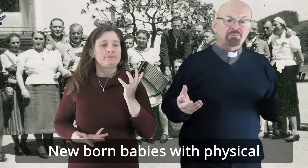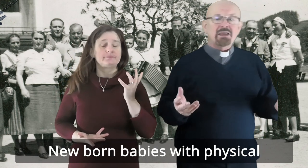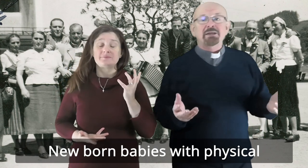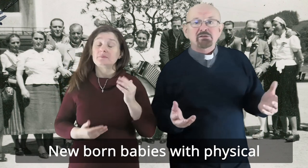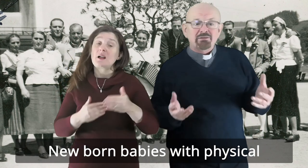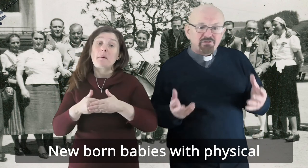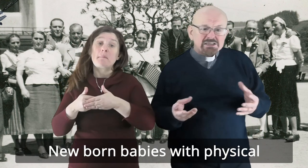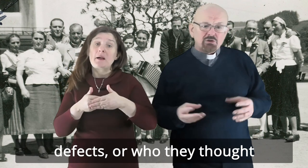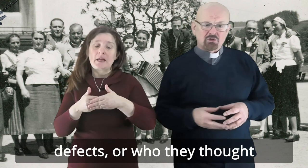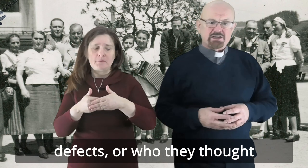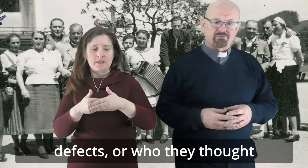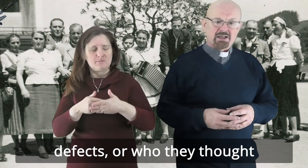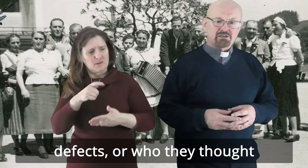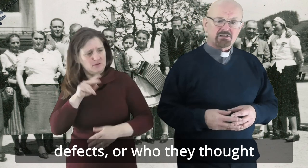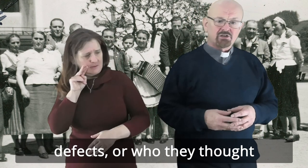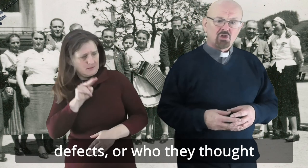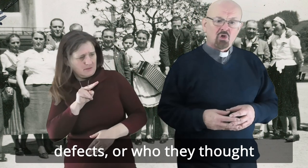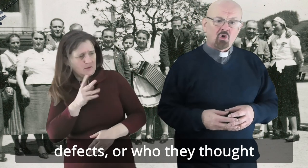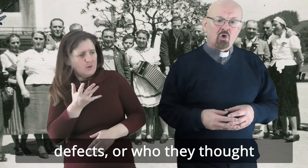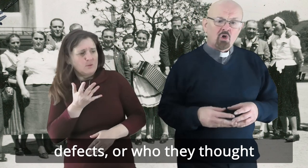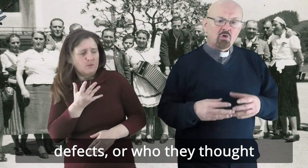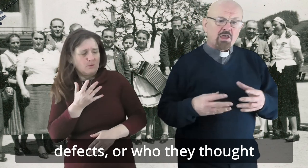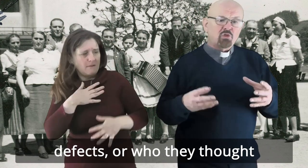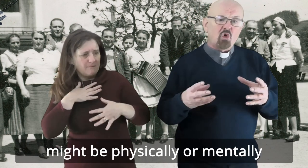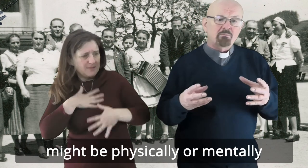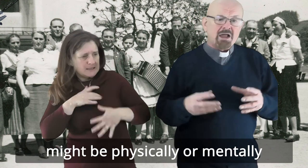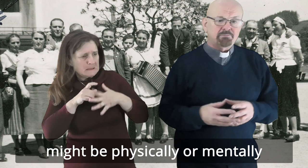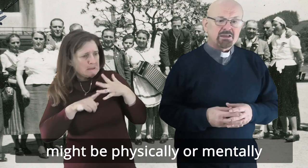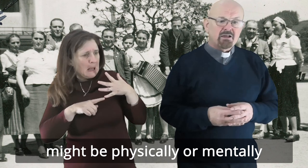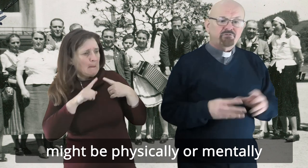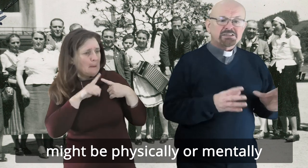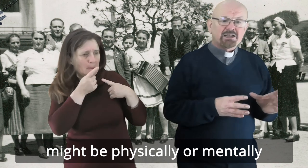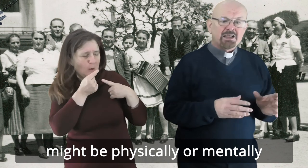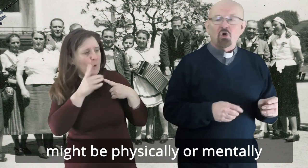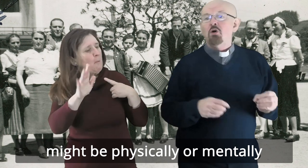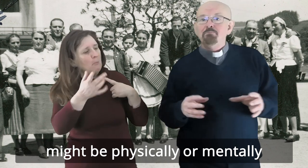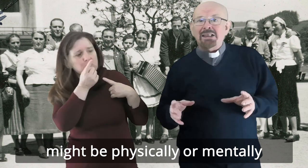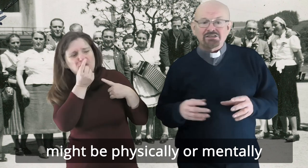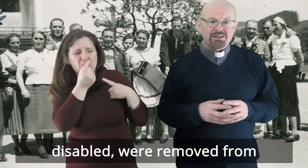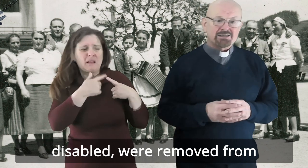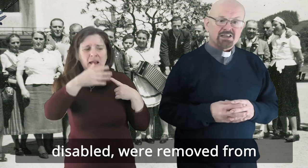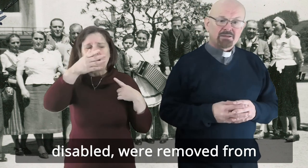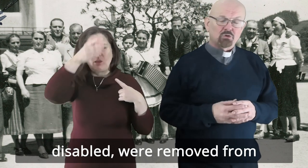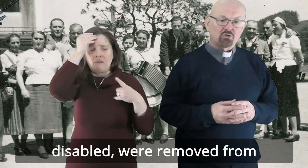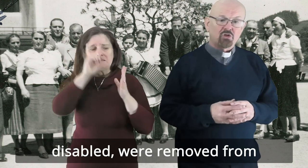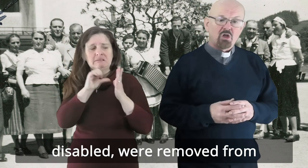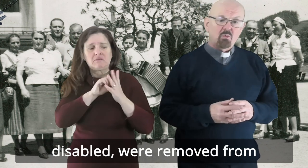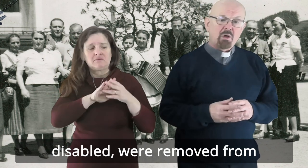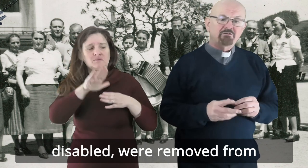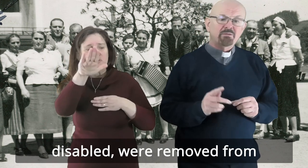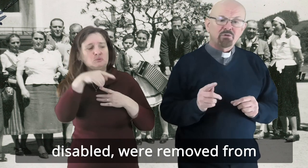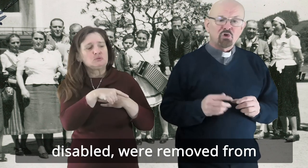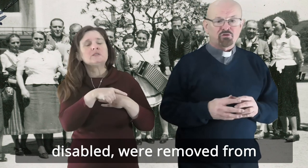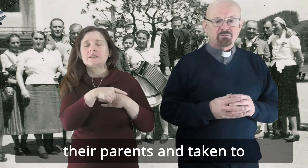Newborn babies with physical defects, or who they thought might be physically or mentally disabled,